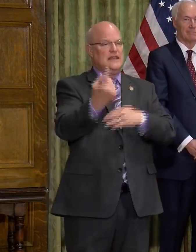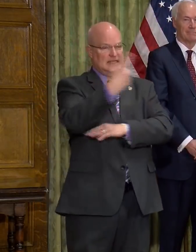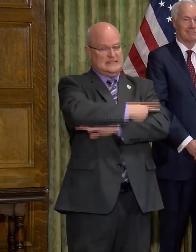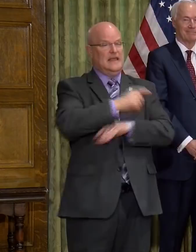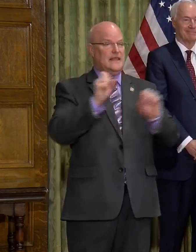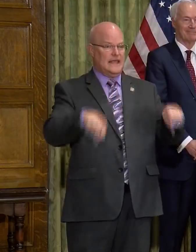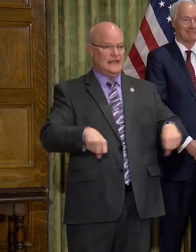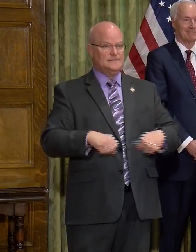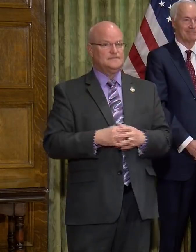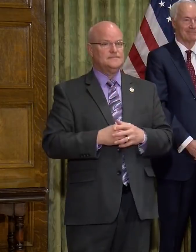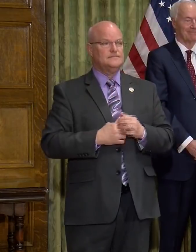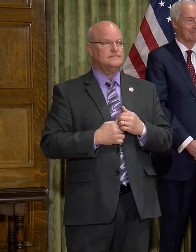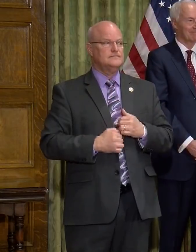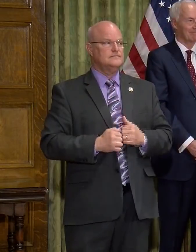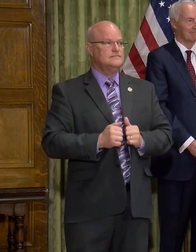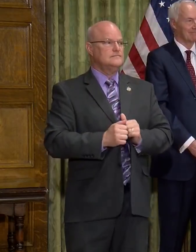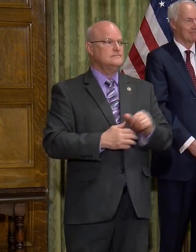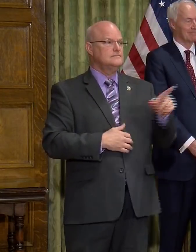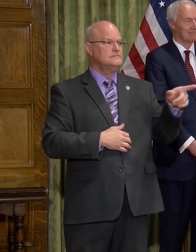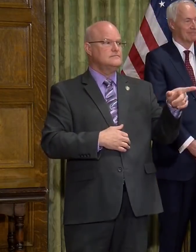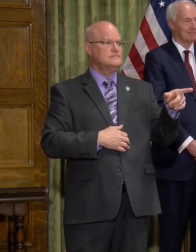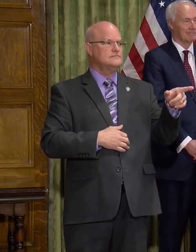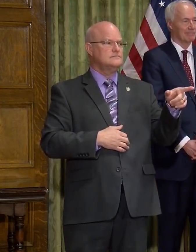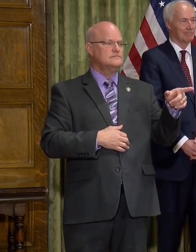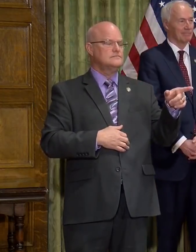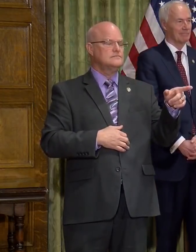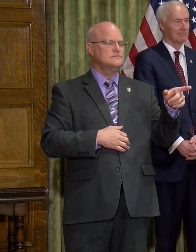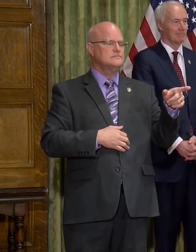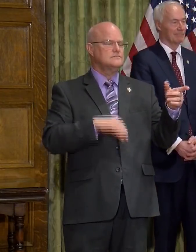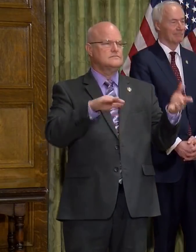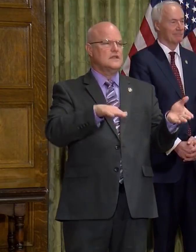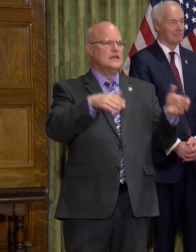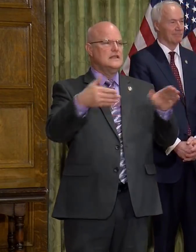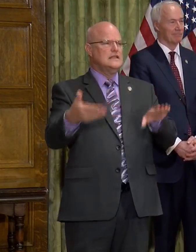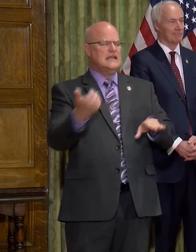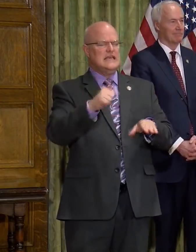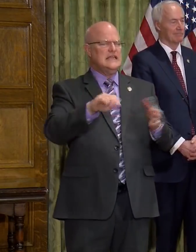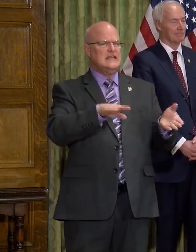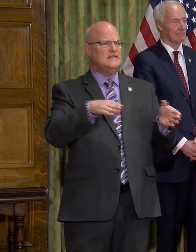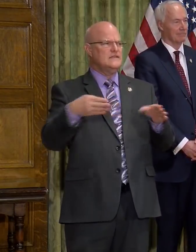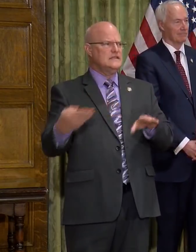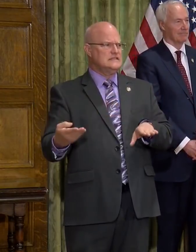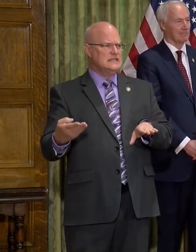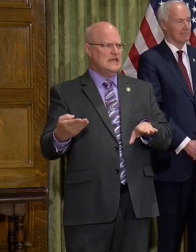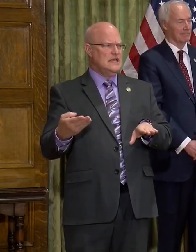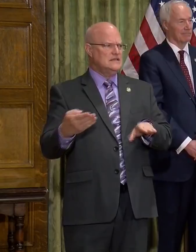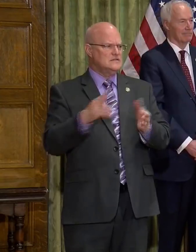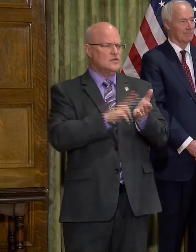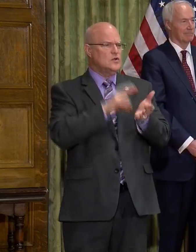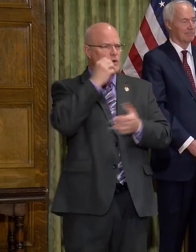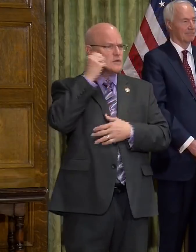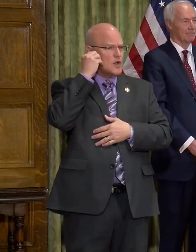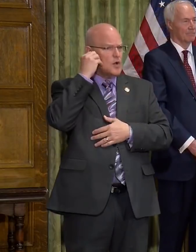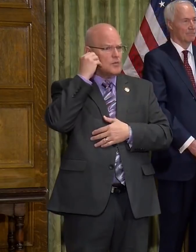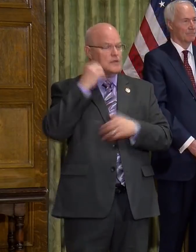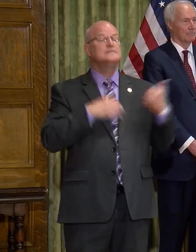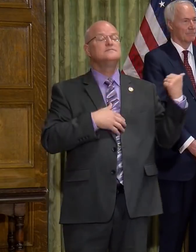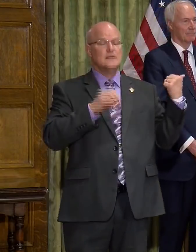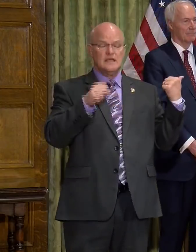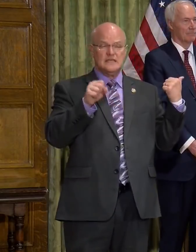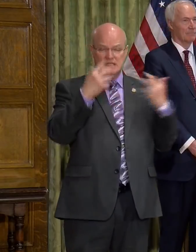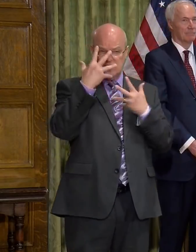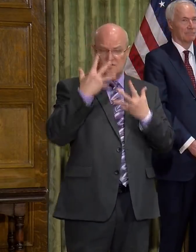day. On the deaths, were any of the deaths at a nursing home?